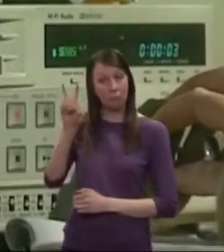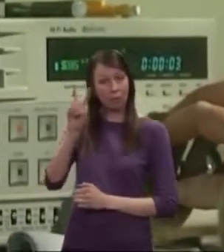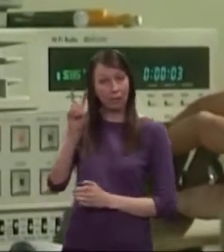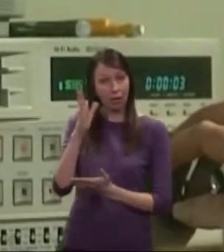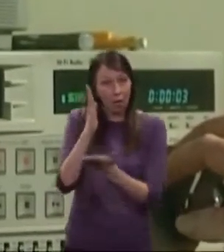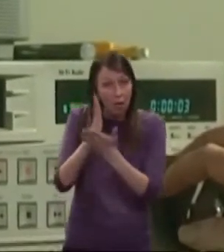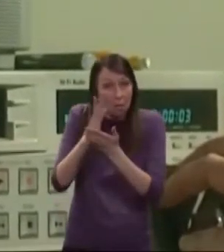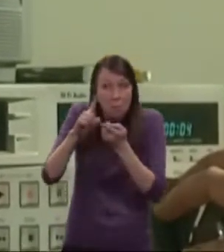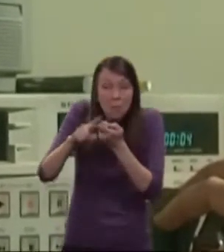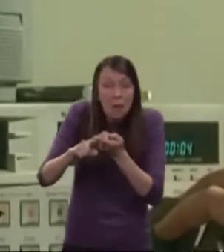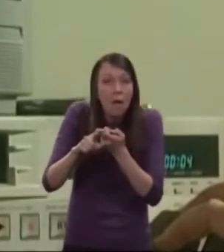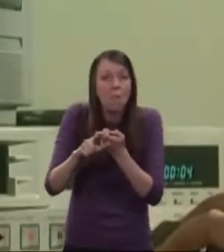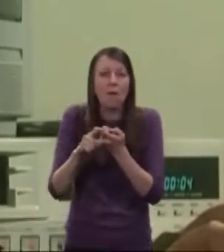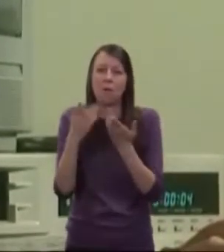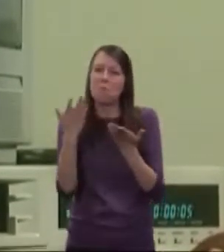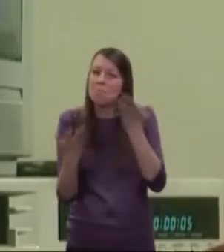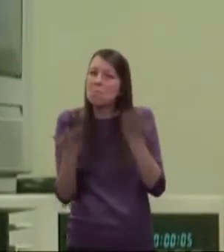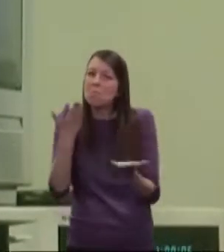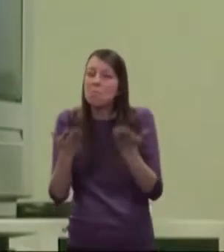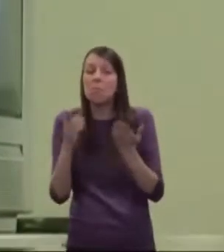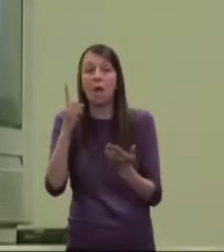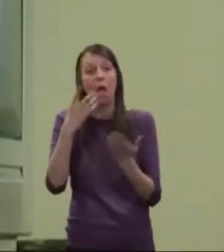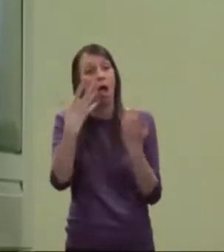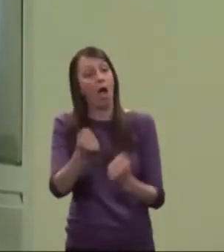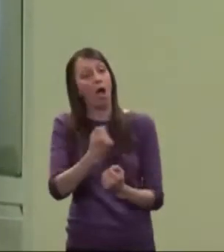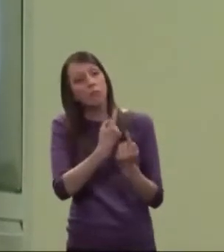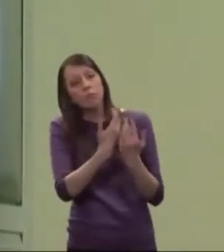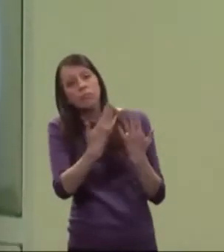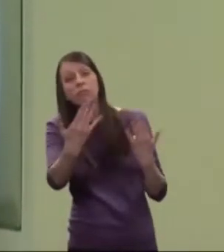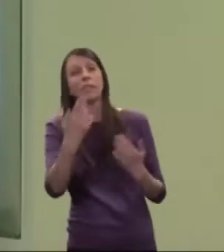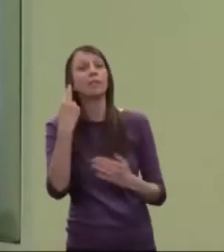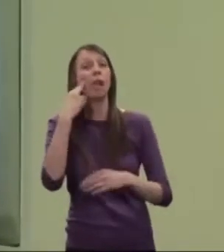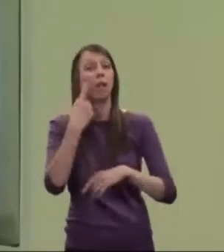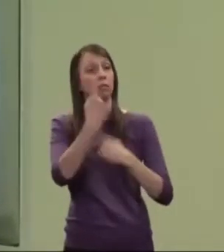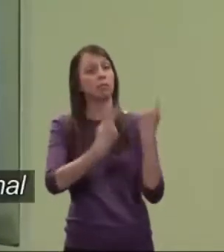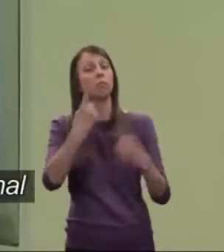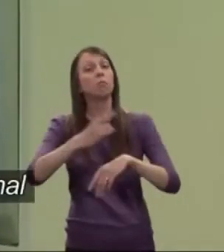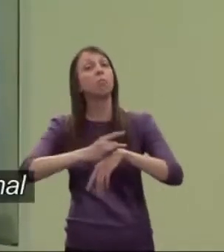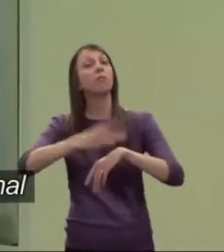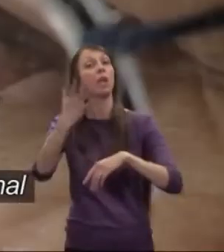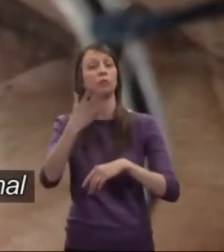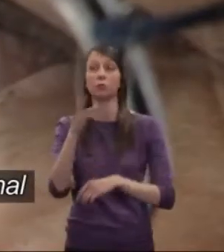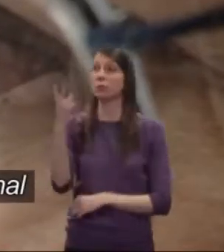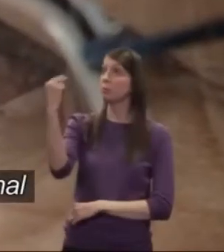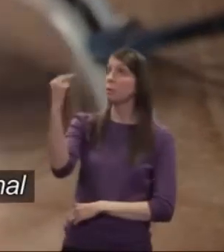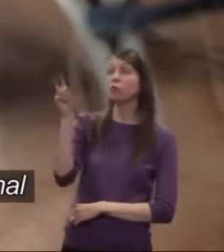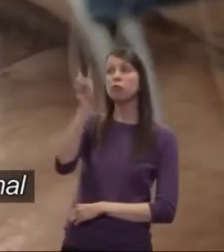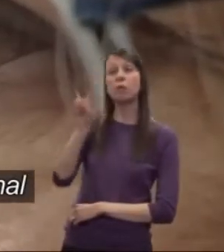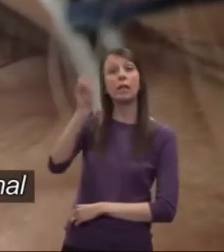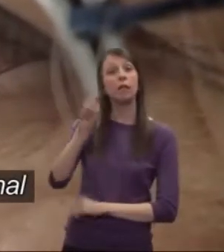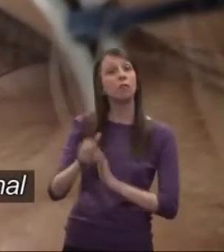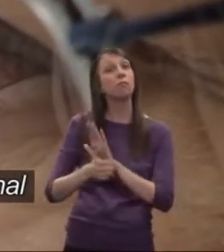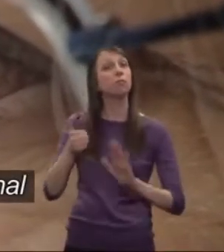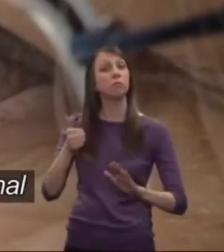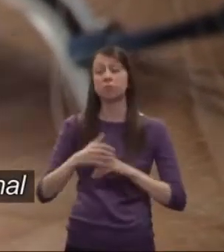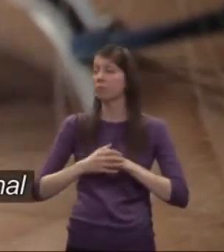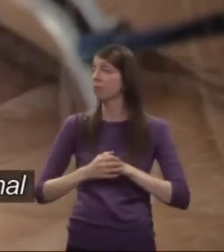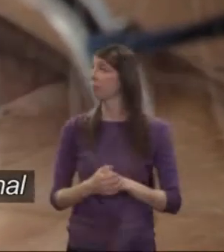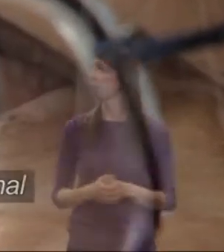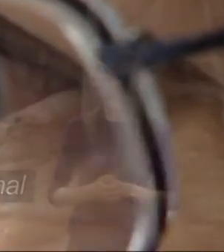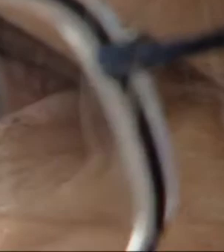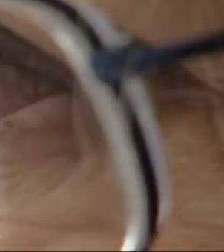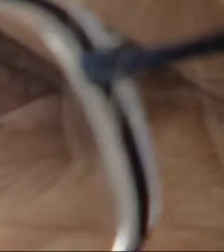Even with question marks over the reliability of lip reading, there are a number of deaf people who work as professional speech readers.